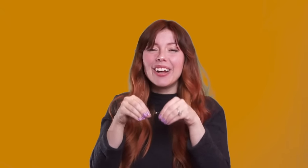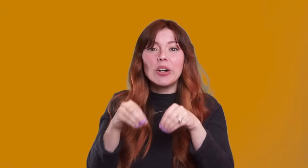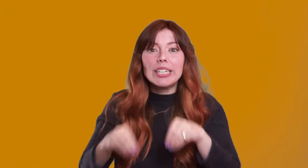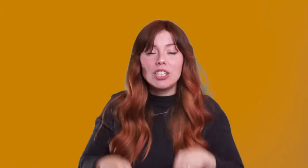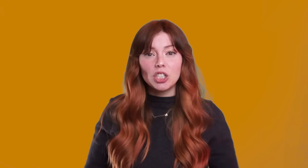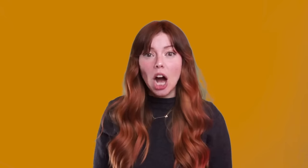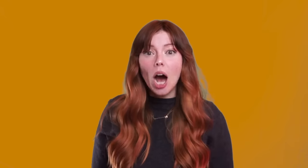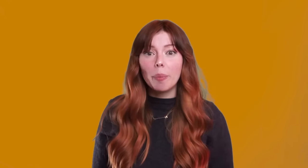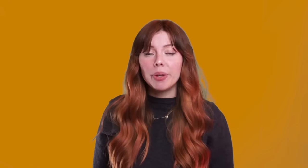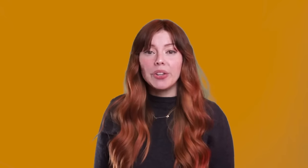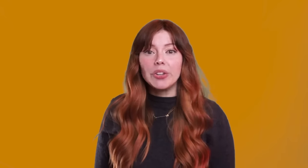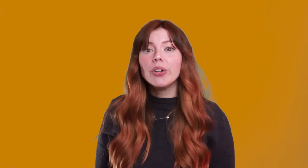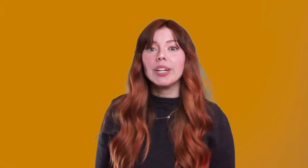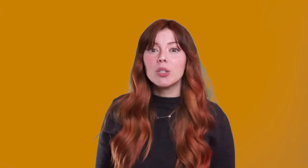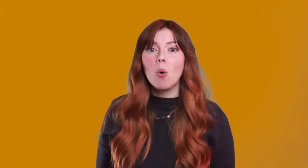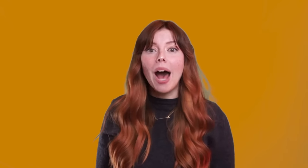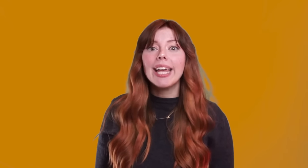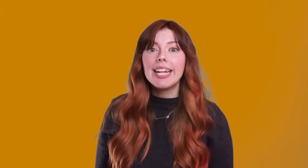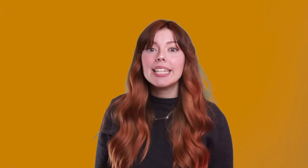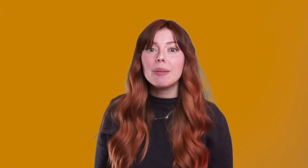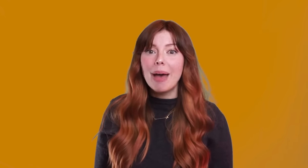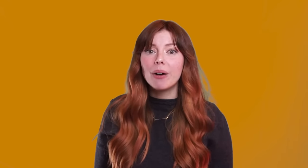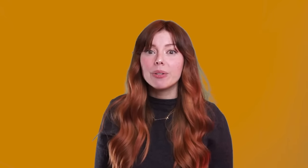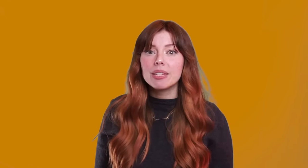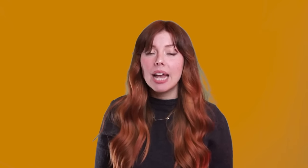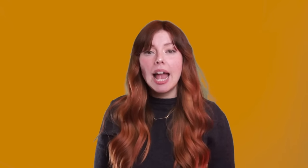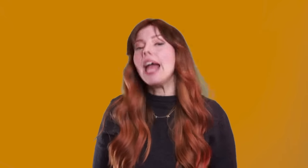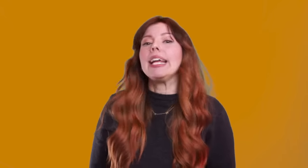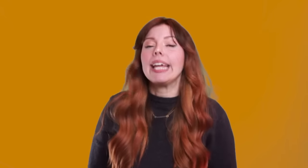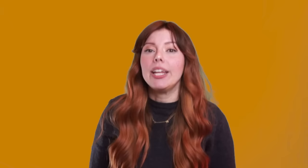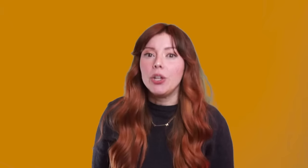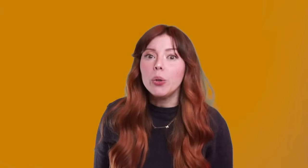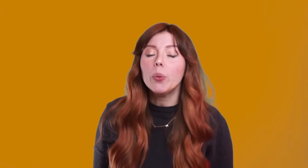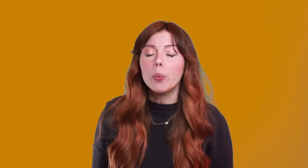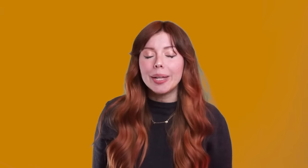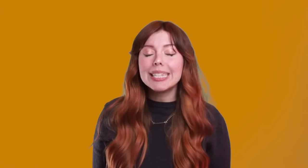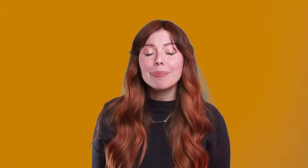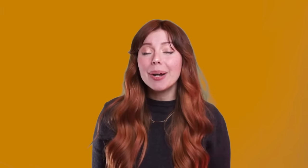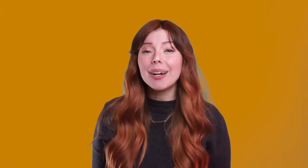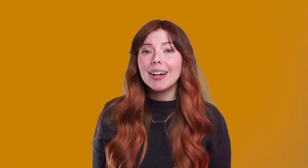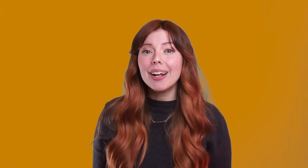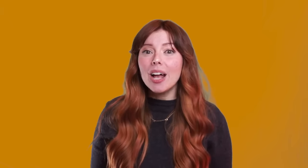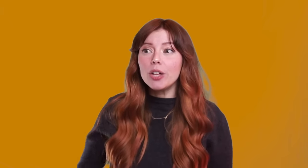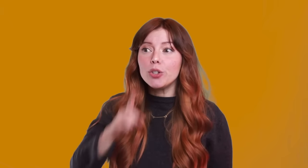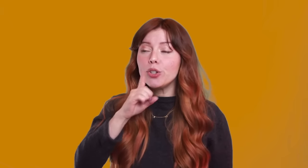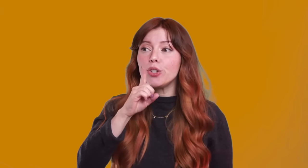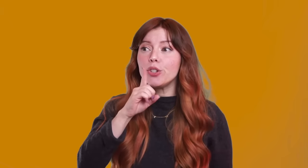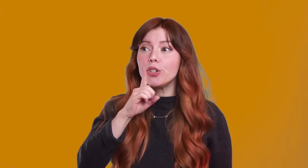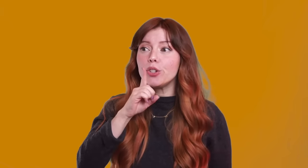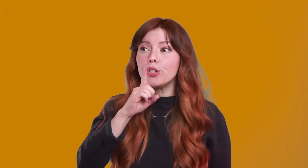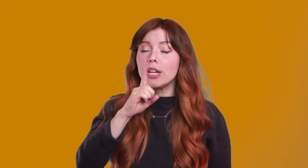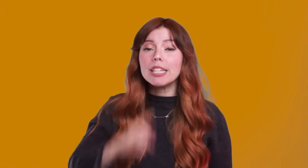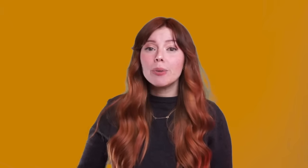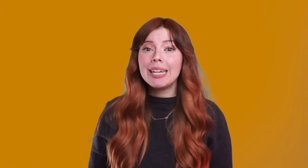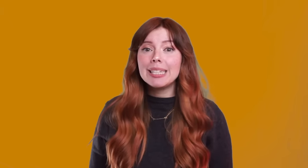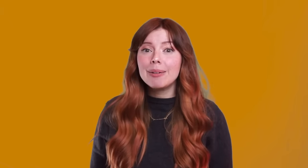Good job. You're as quiet as a mouse. Can you whisper? Shh. Squeak, squeak,